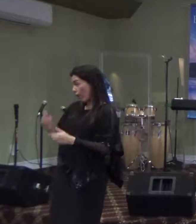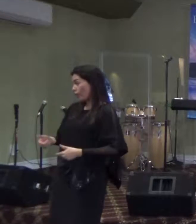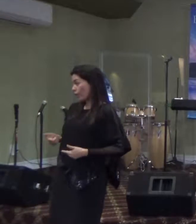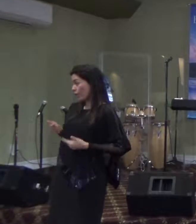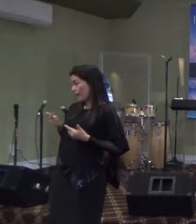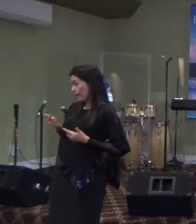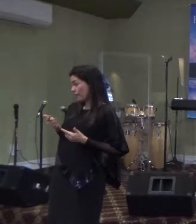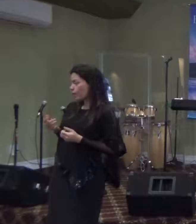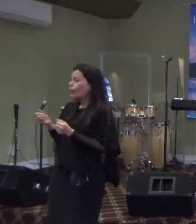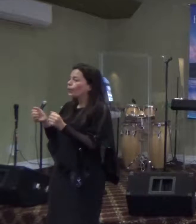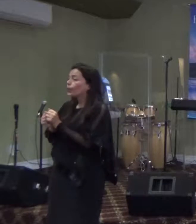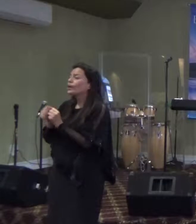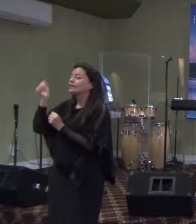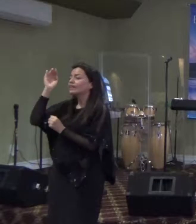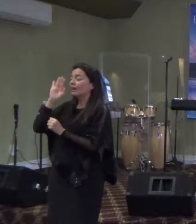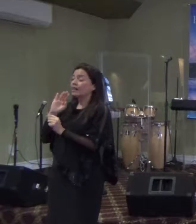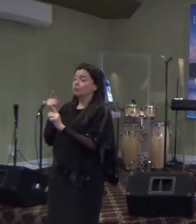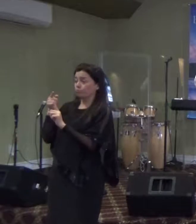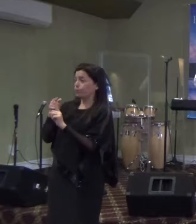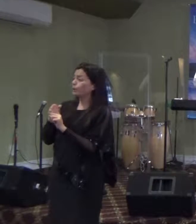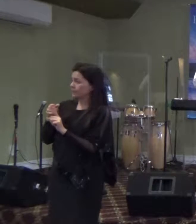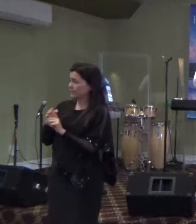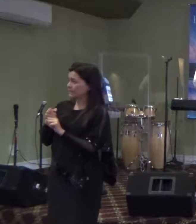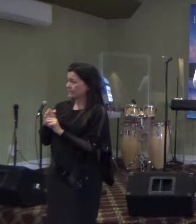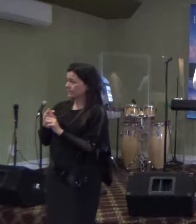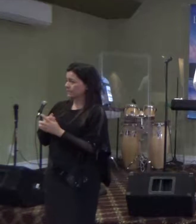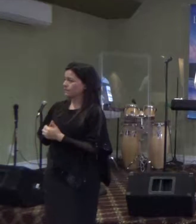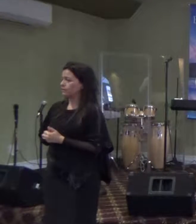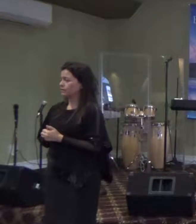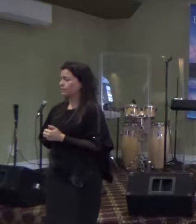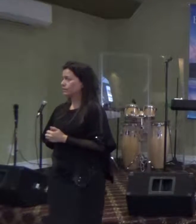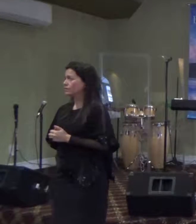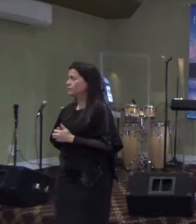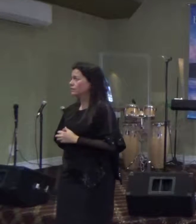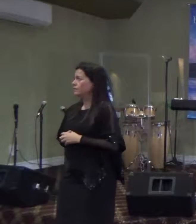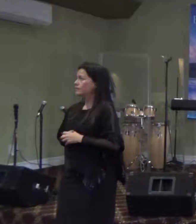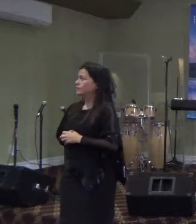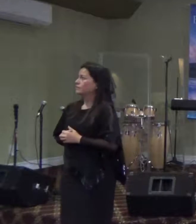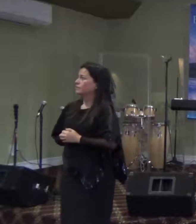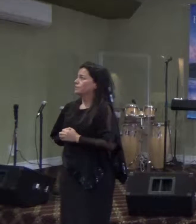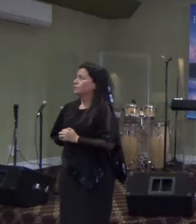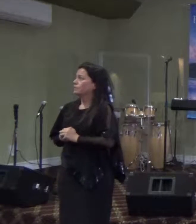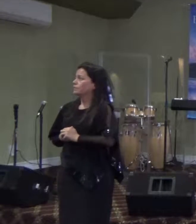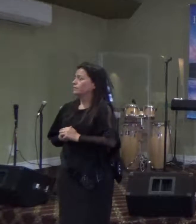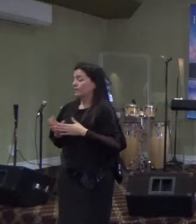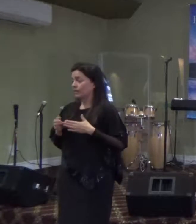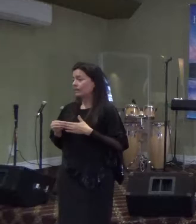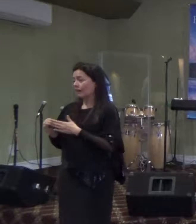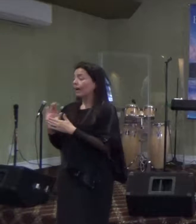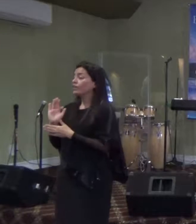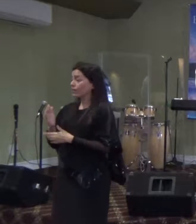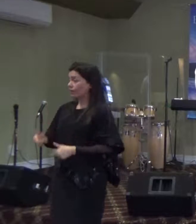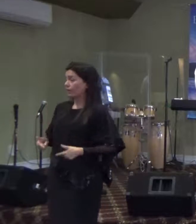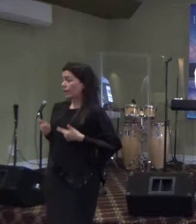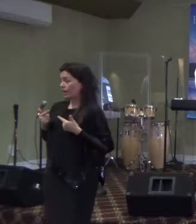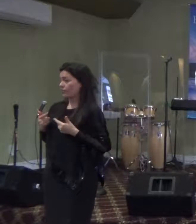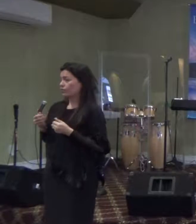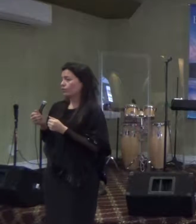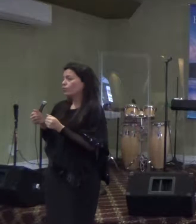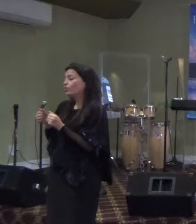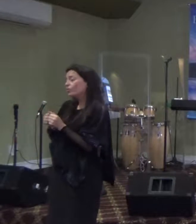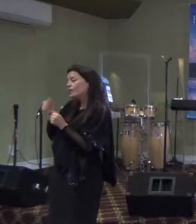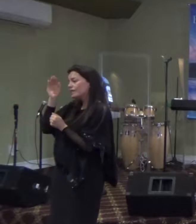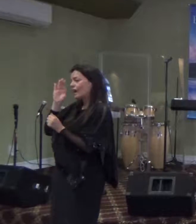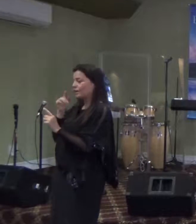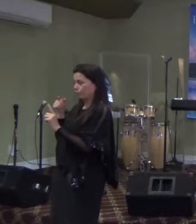La administración de la The vida administration of life en el propósito de Dios. and the purpose of God. Dice